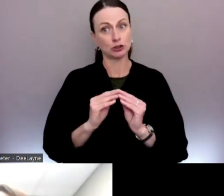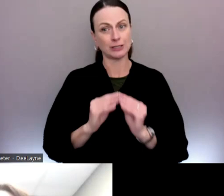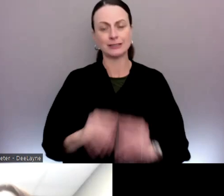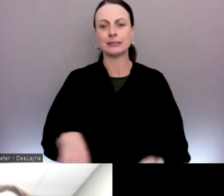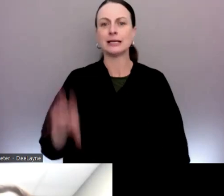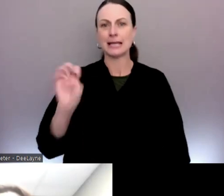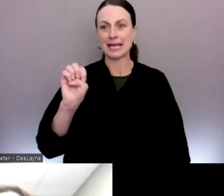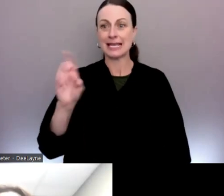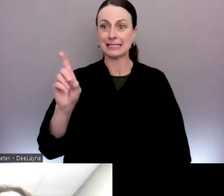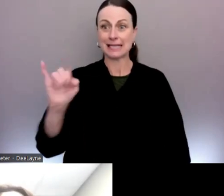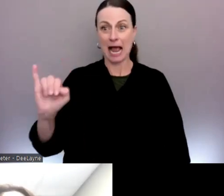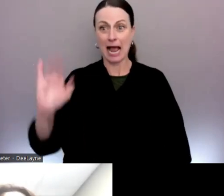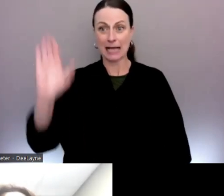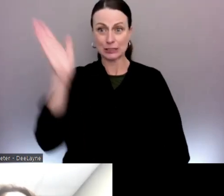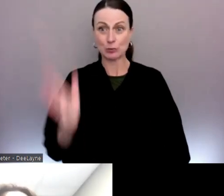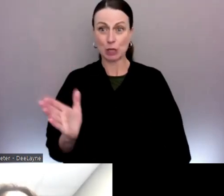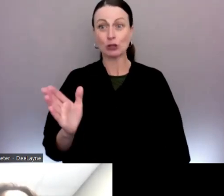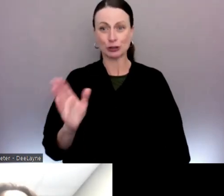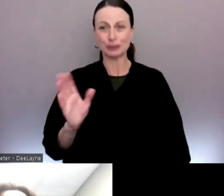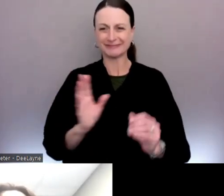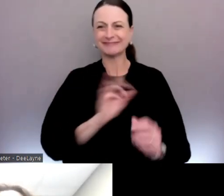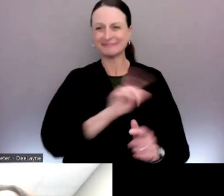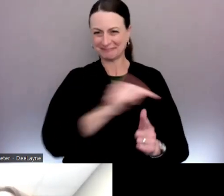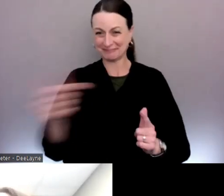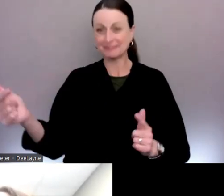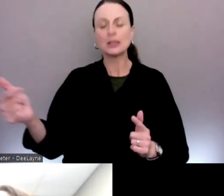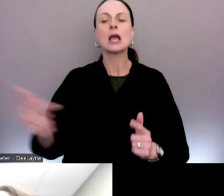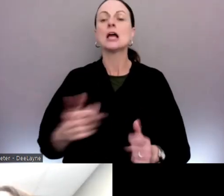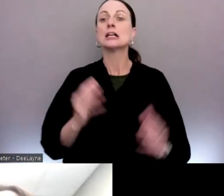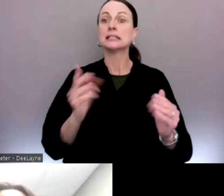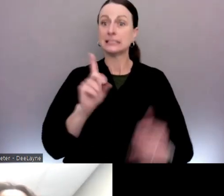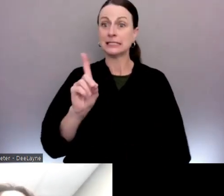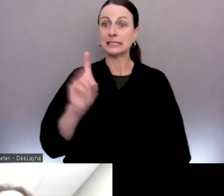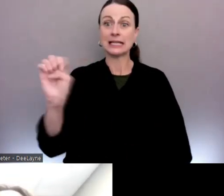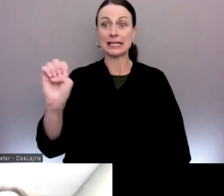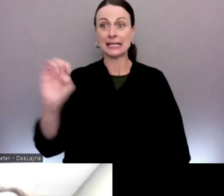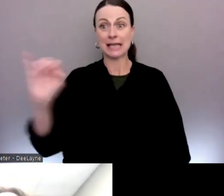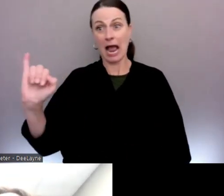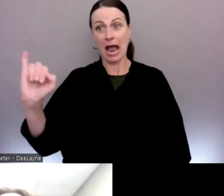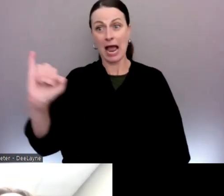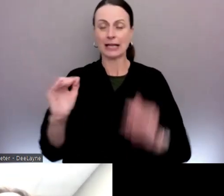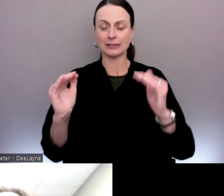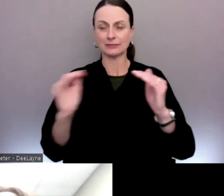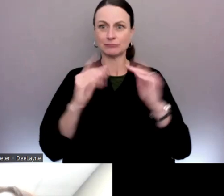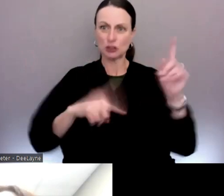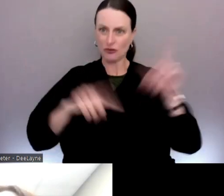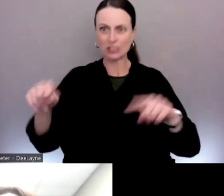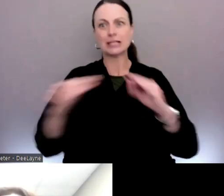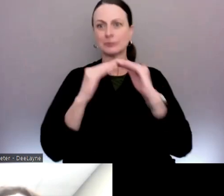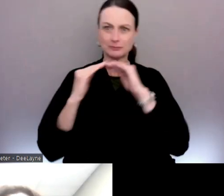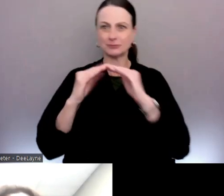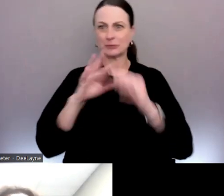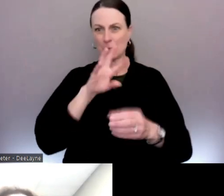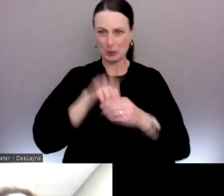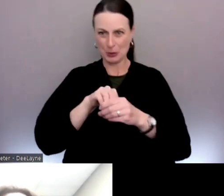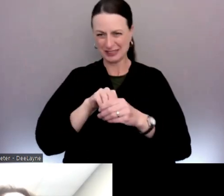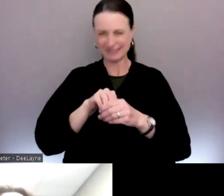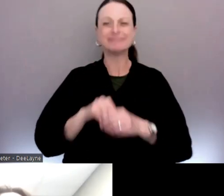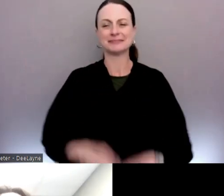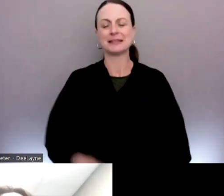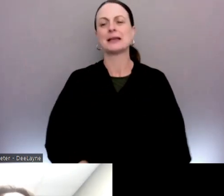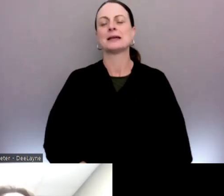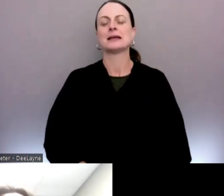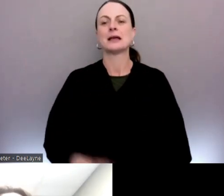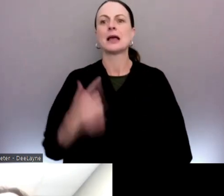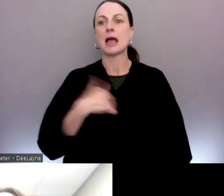Speaker Series. The Equity, Diversity and Inclusion Speaker Series is an initiative of the Department of Equity and Inclusive Communities,